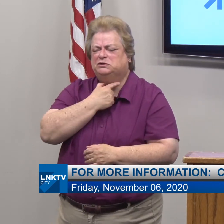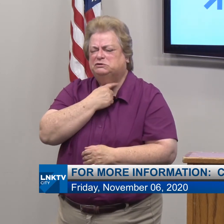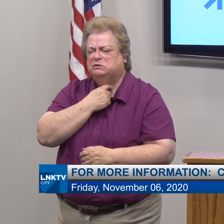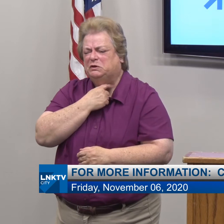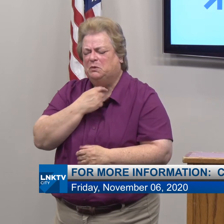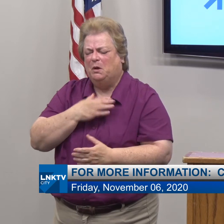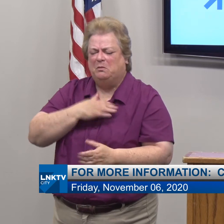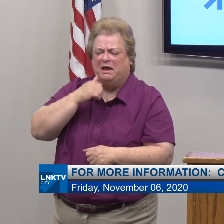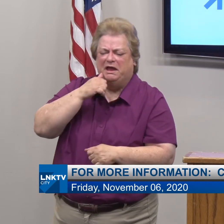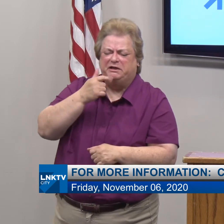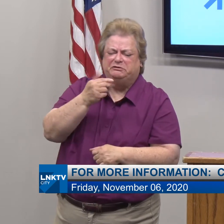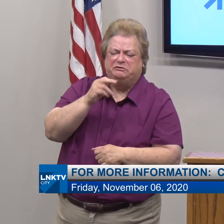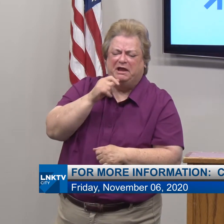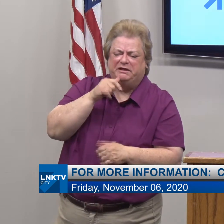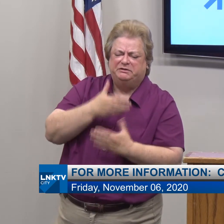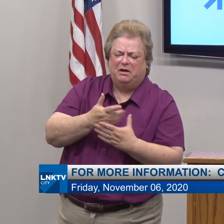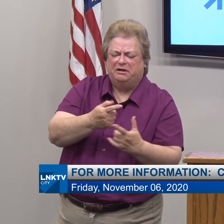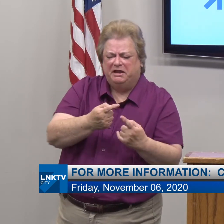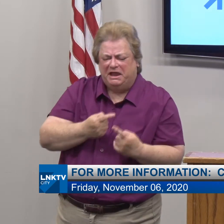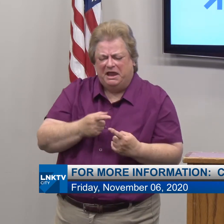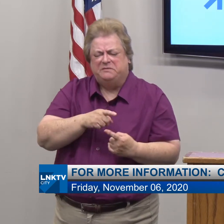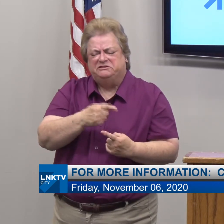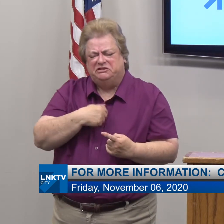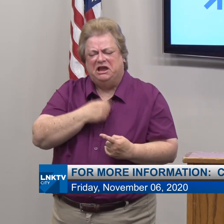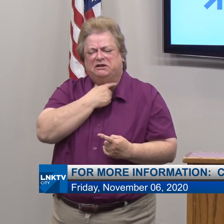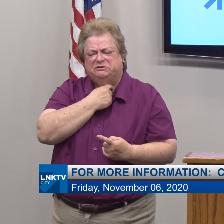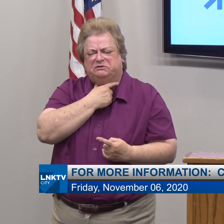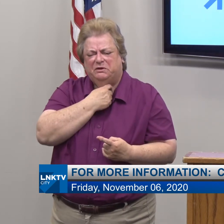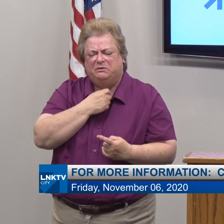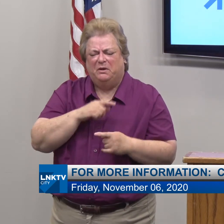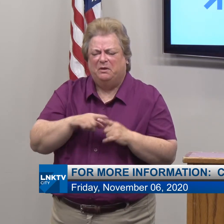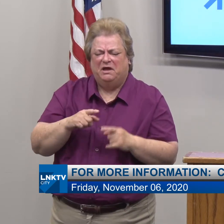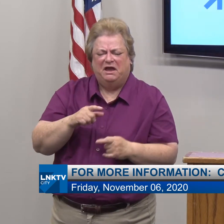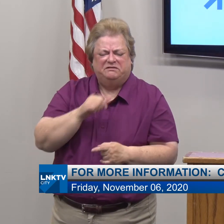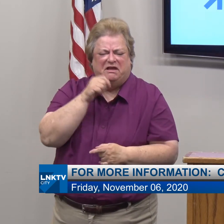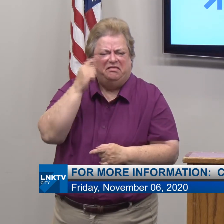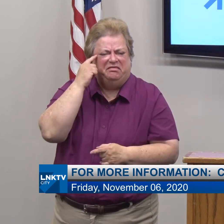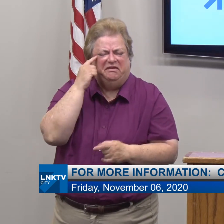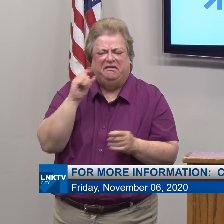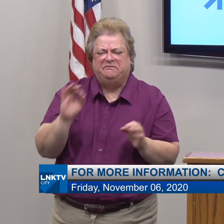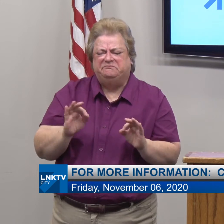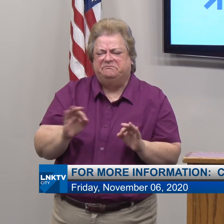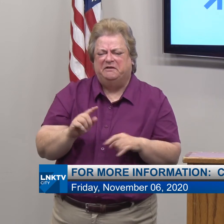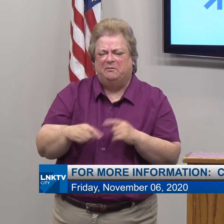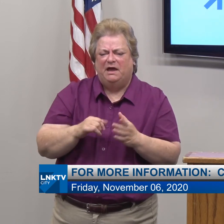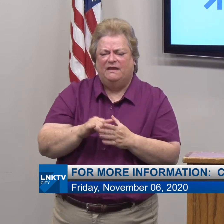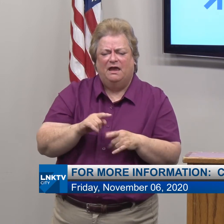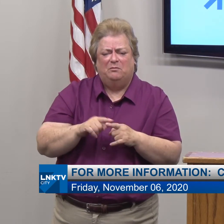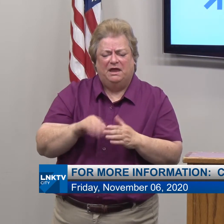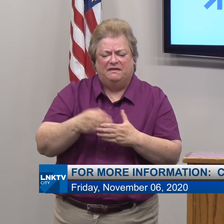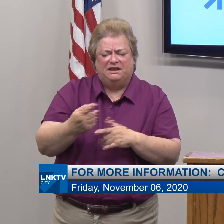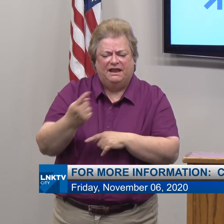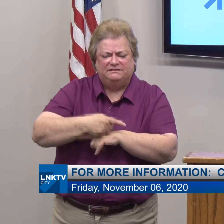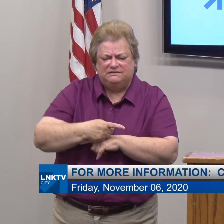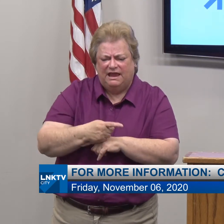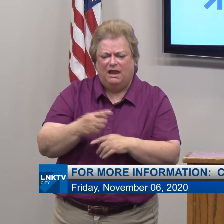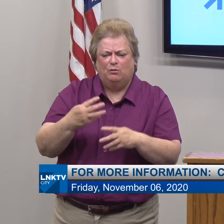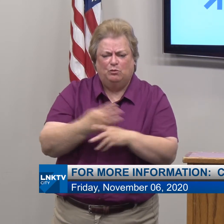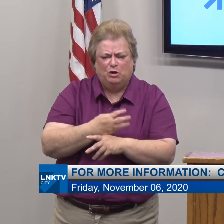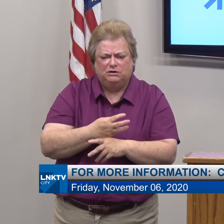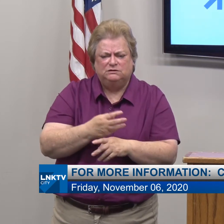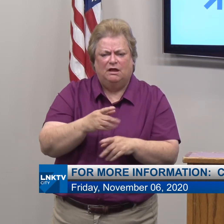came over and she'd been having a sore throat for a couple days, but she didn't really think much of it, and then got worse the next day and went and got